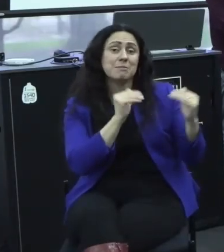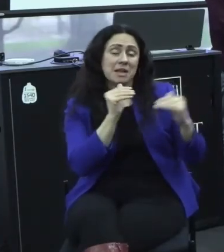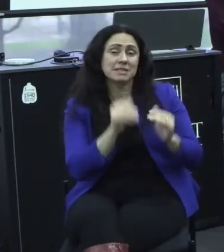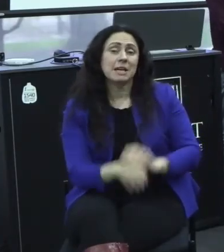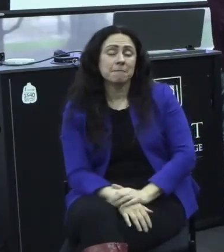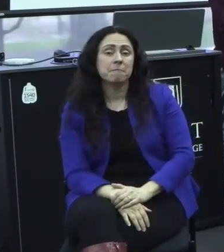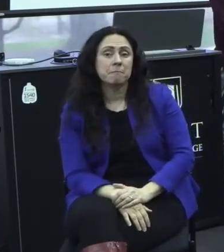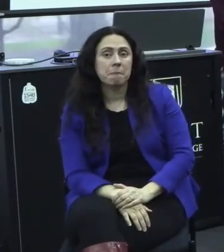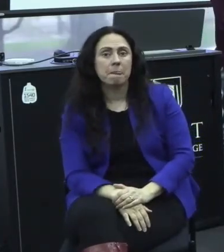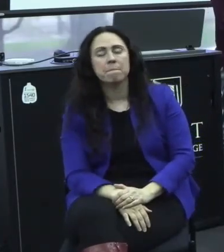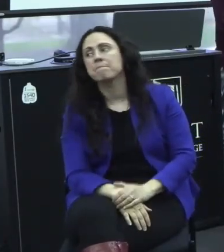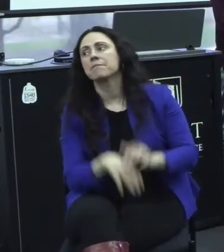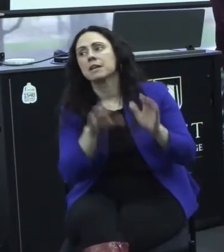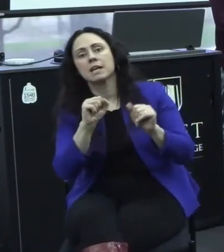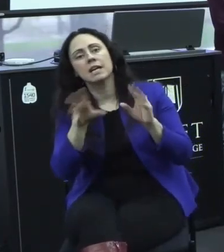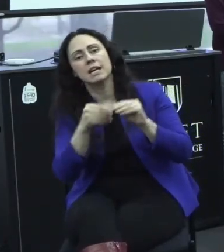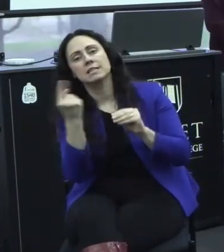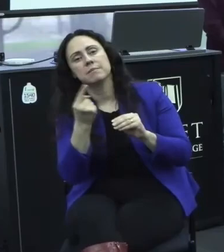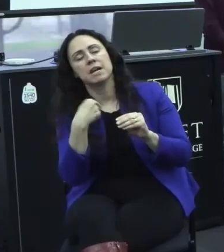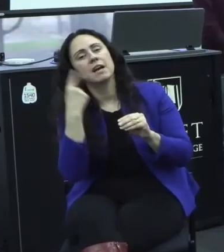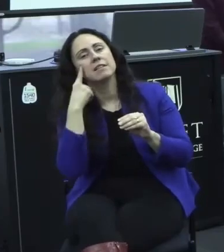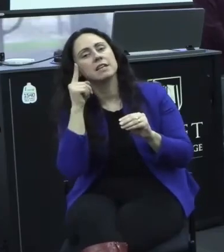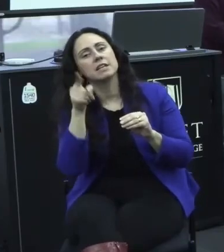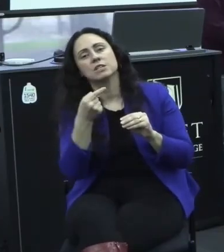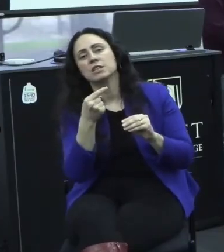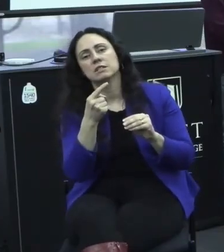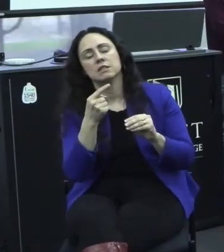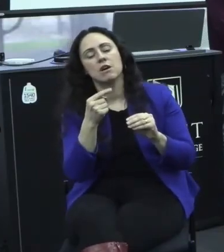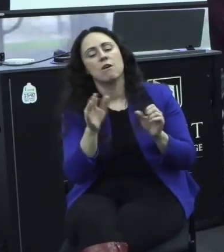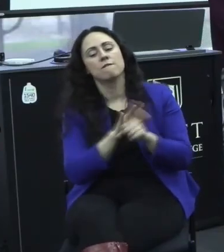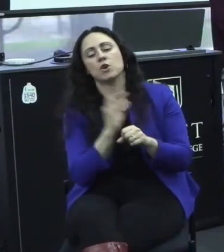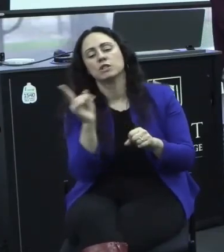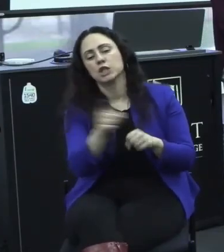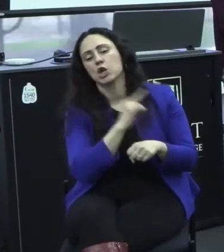act. And can I just add something? Because I think just to take this full circle,